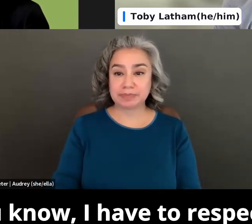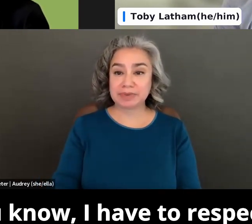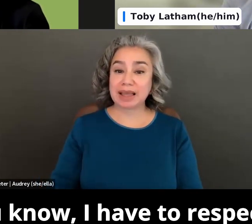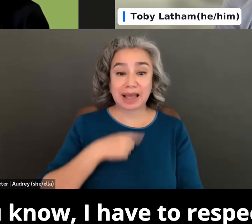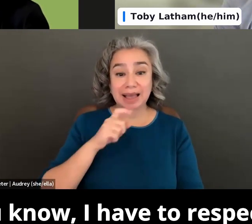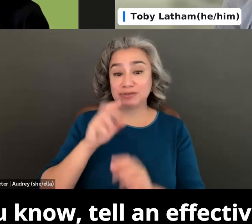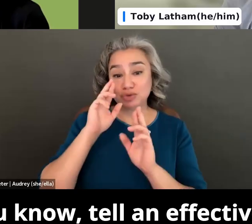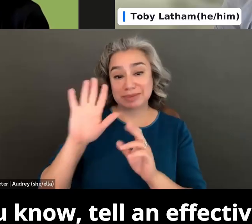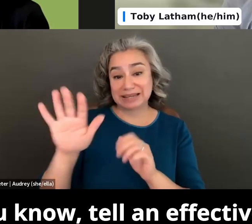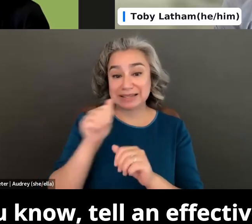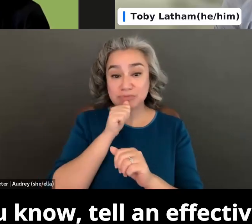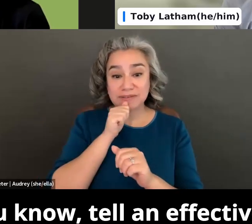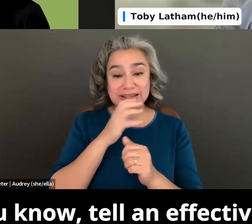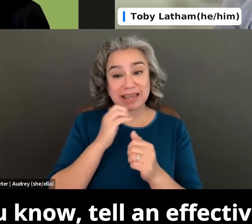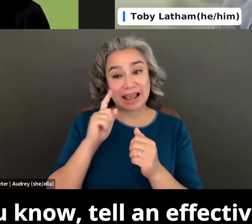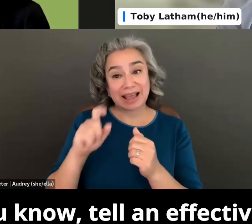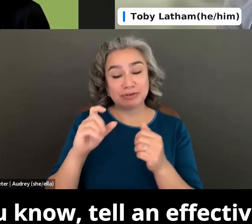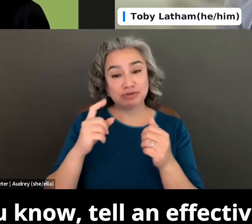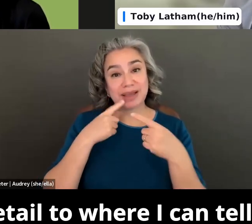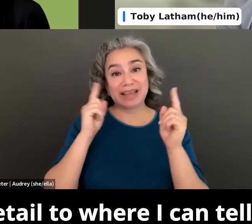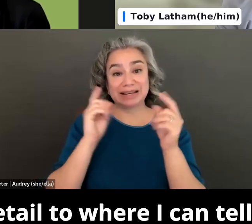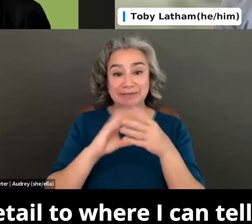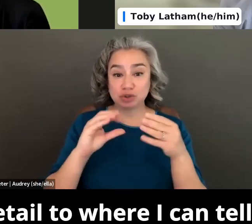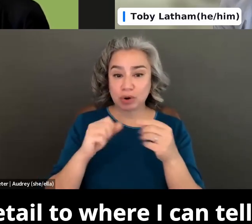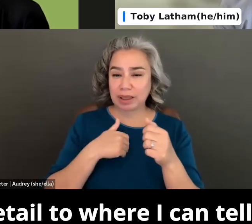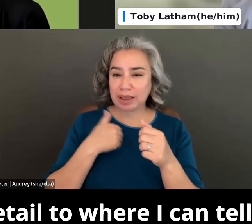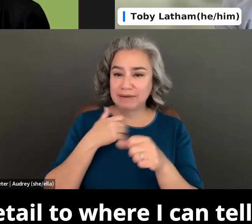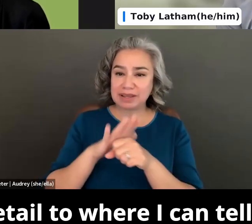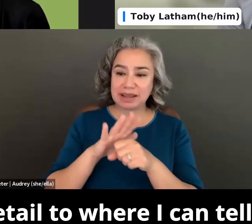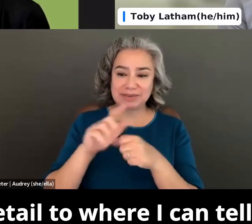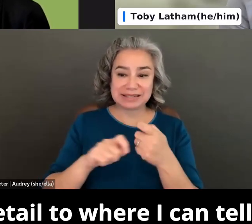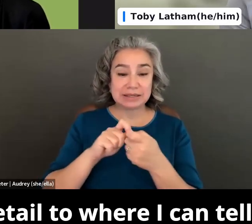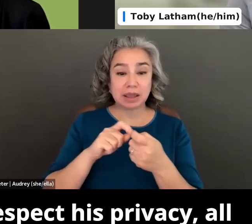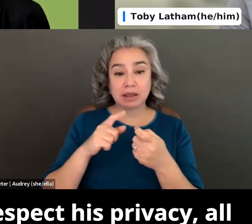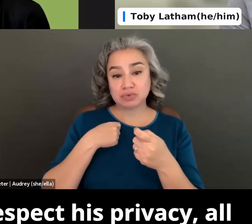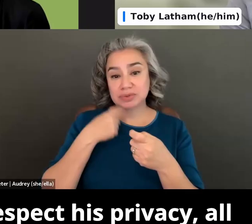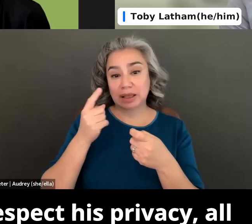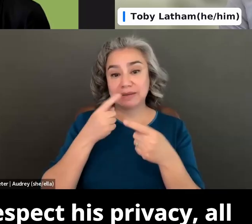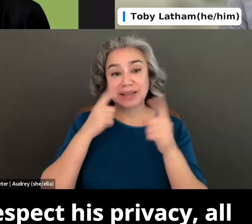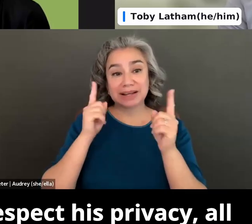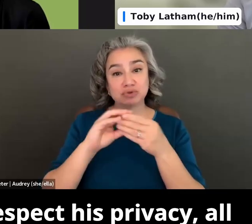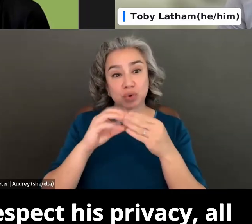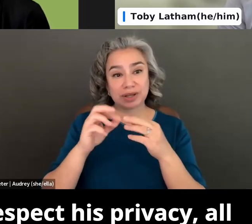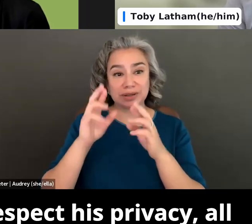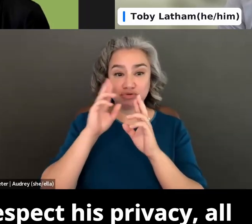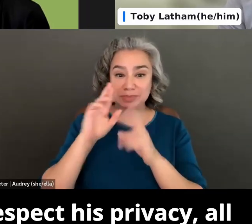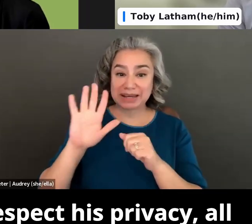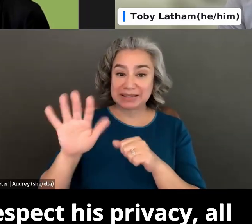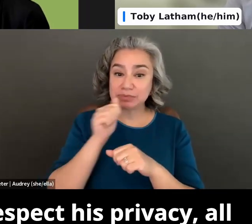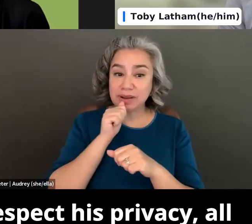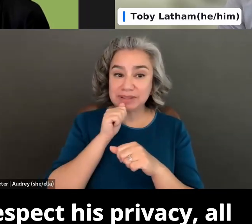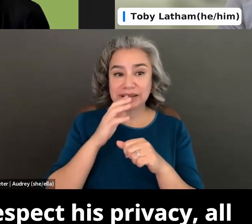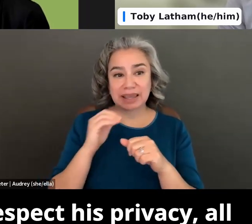privacy, and I have to tell an effective story, so have enough detail to where I can tell an effective story yet respect his privacy, all at the